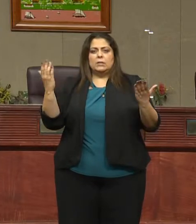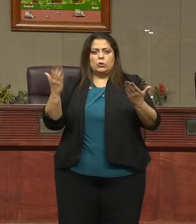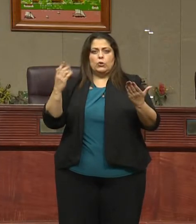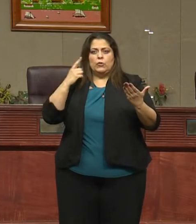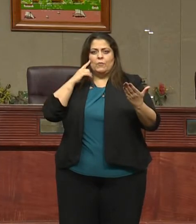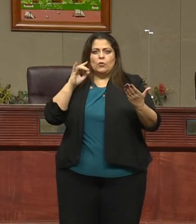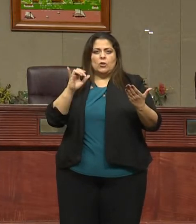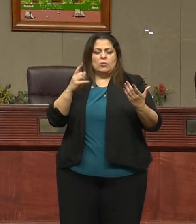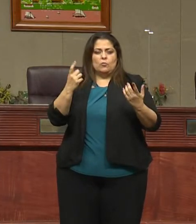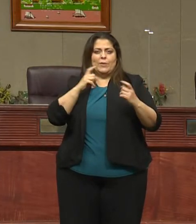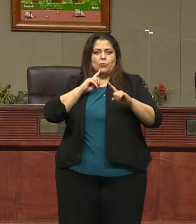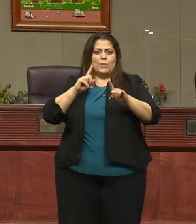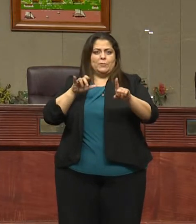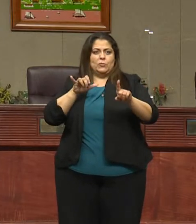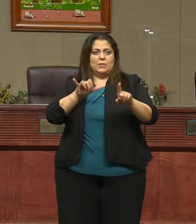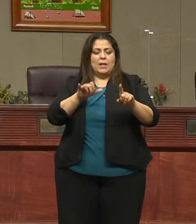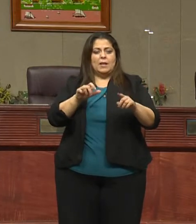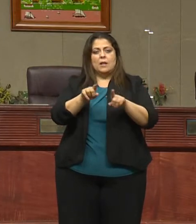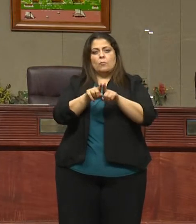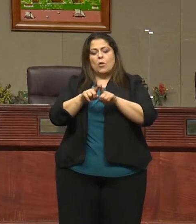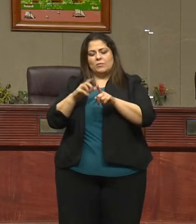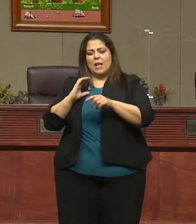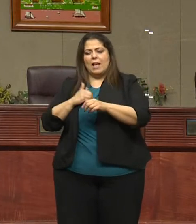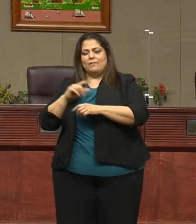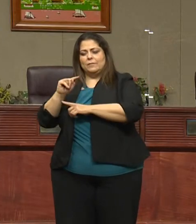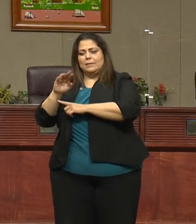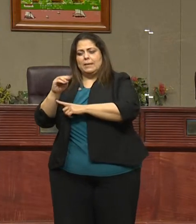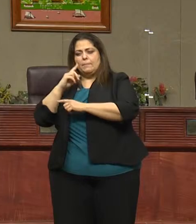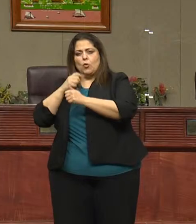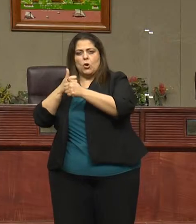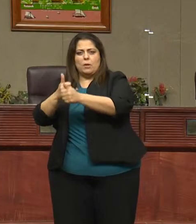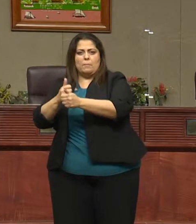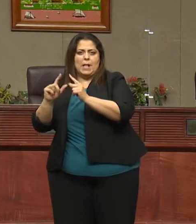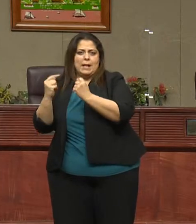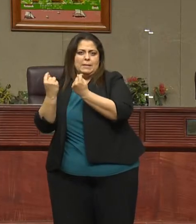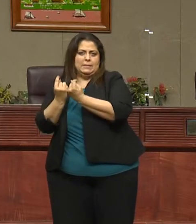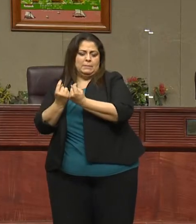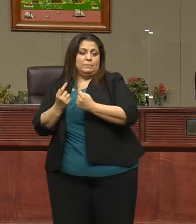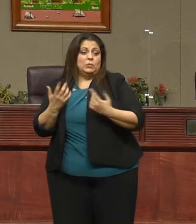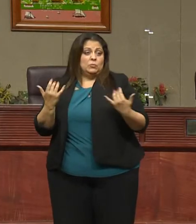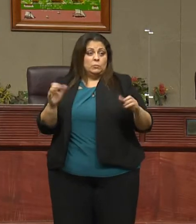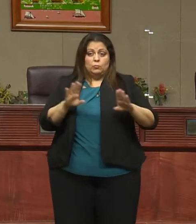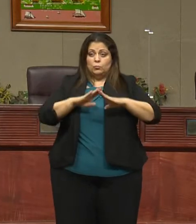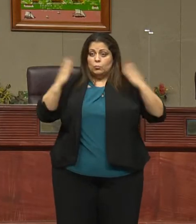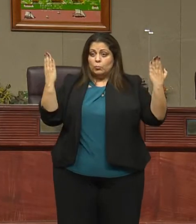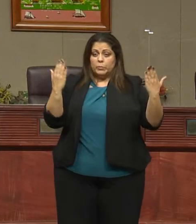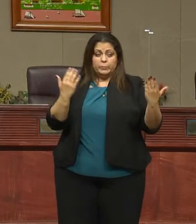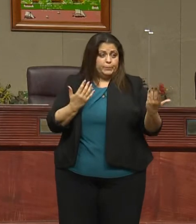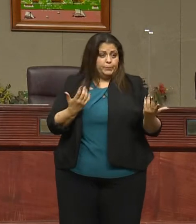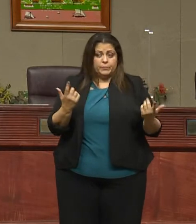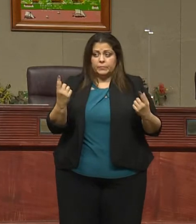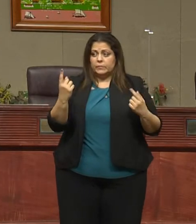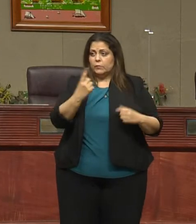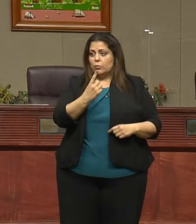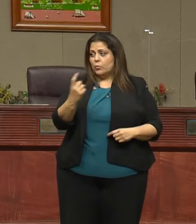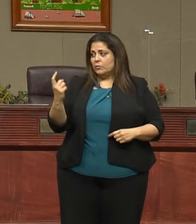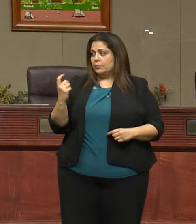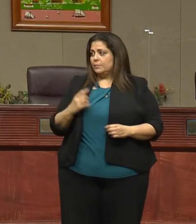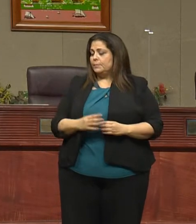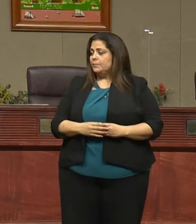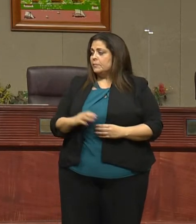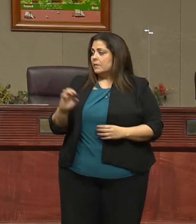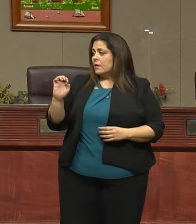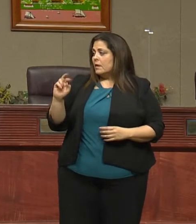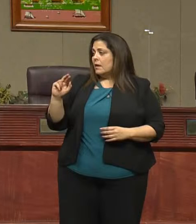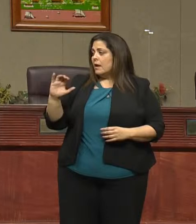here also regarding compliance team efforts. And so with that, we'll open it up for any questions at this time. Eric